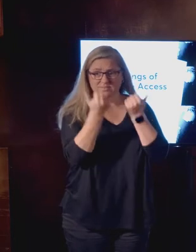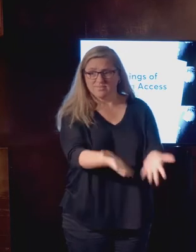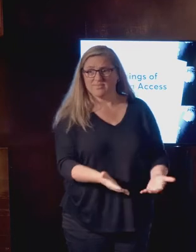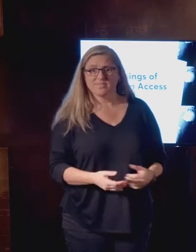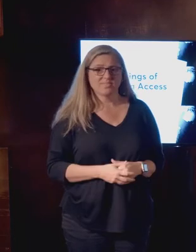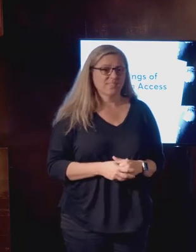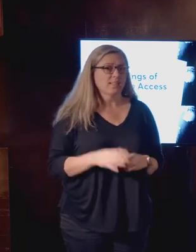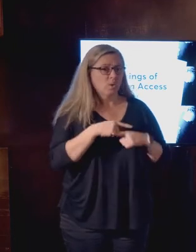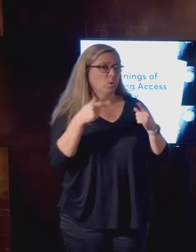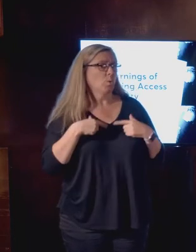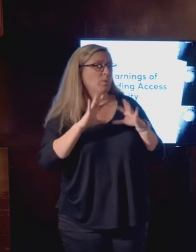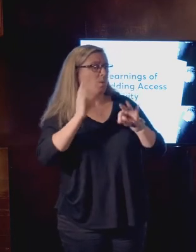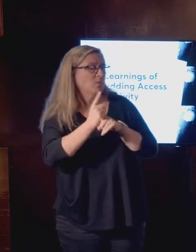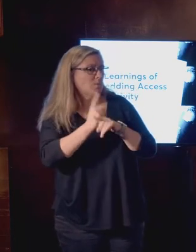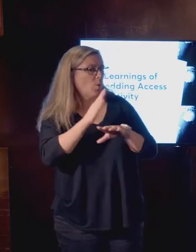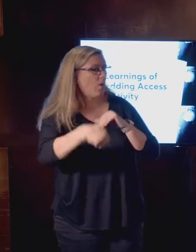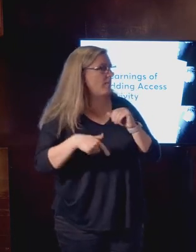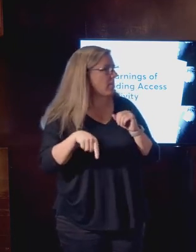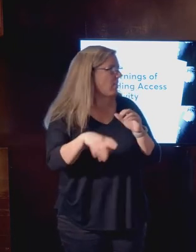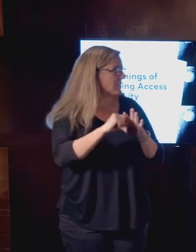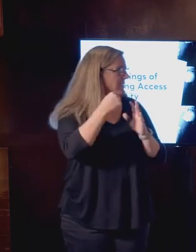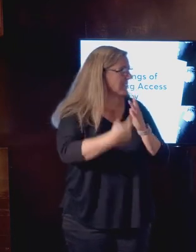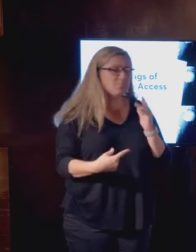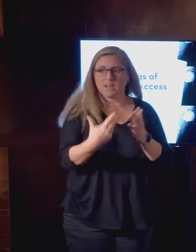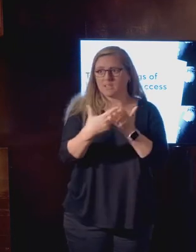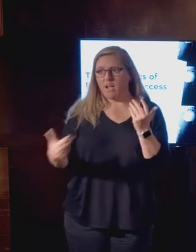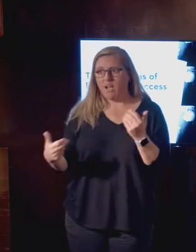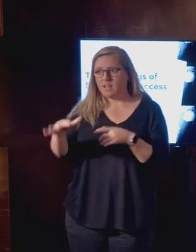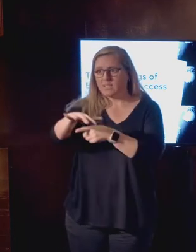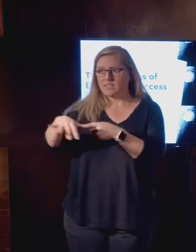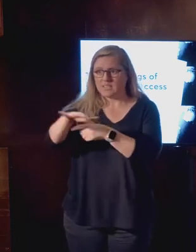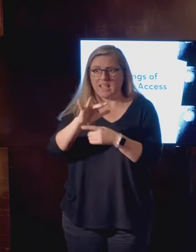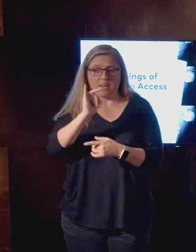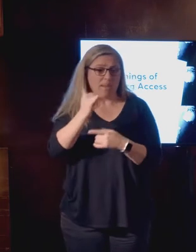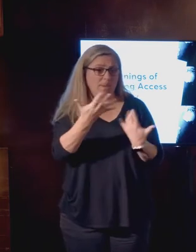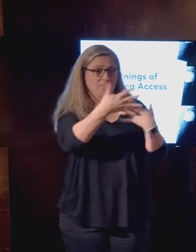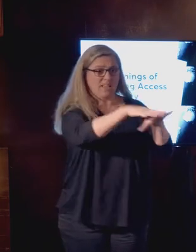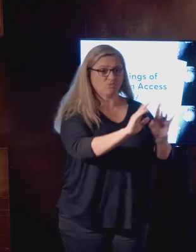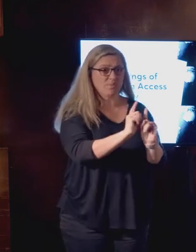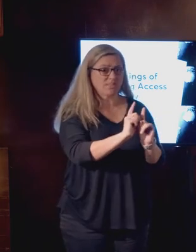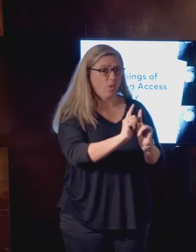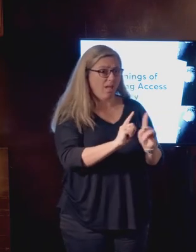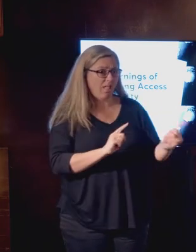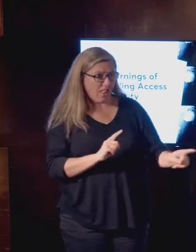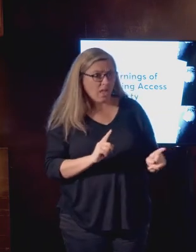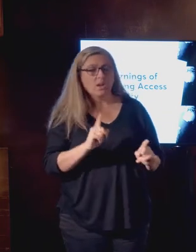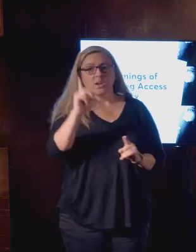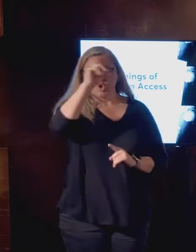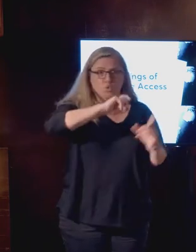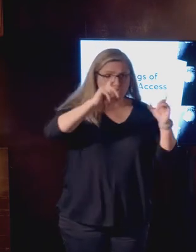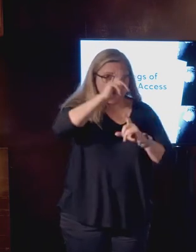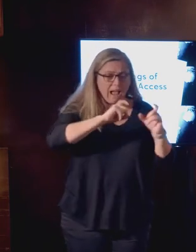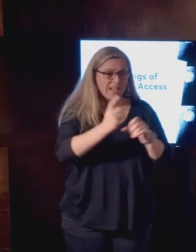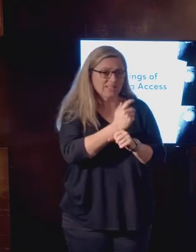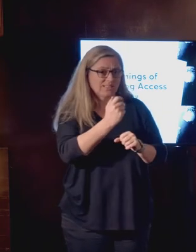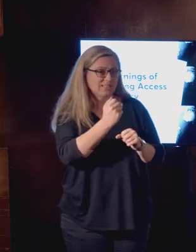something we don't talk about necessarily in the disability arts sector, and maybe in the mainstream arts sector too. The fact that creating work can take a lot